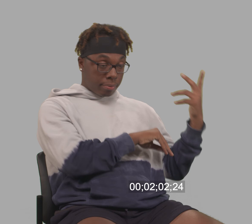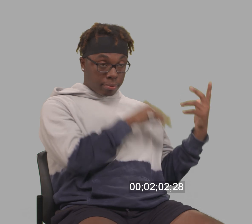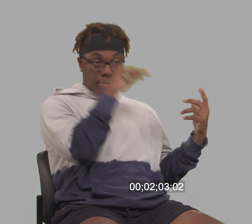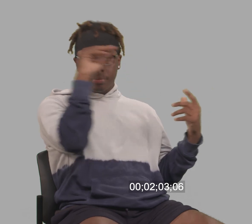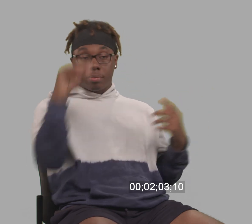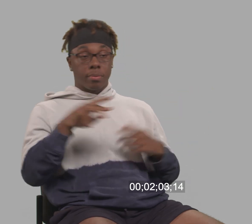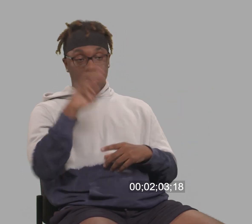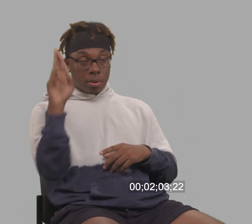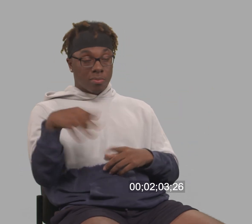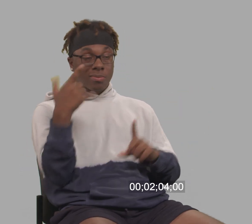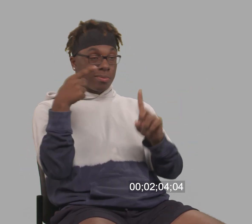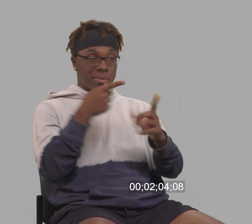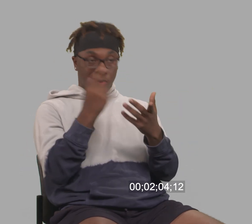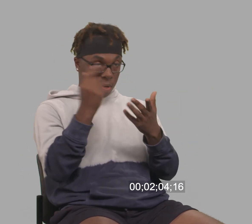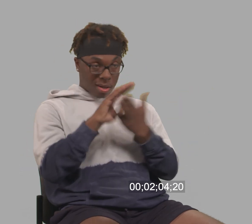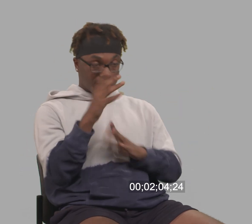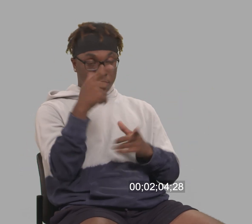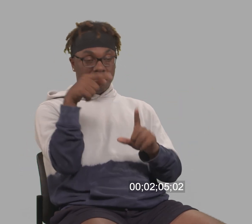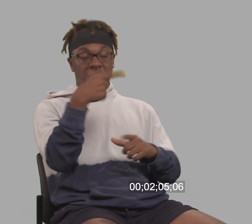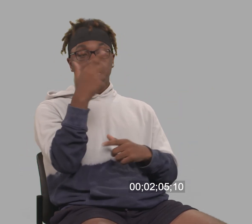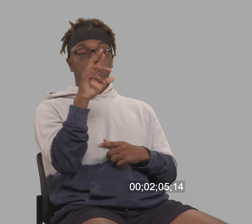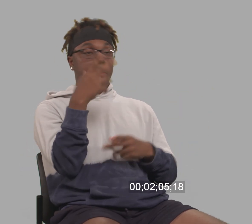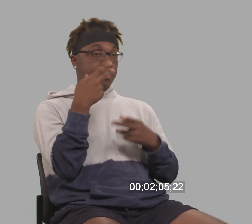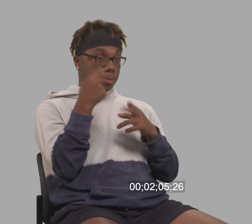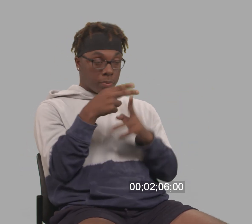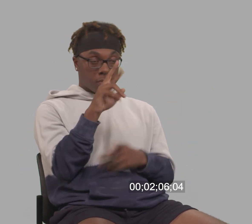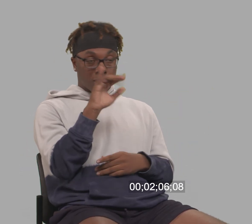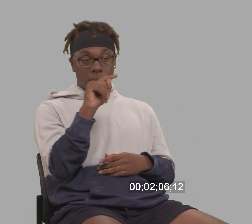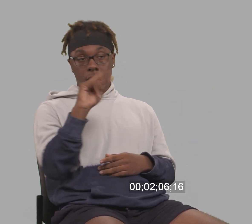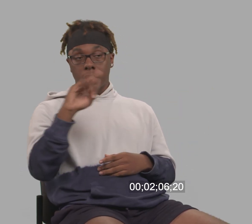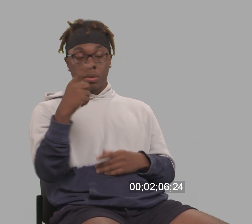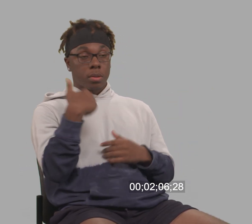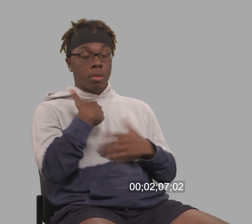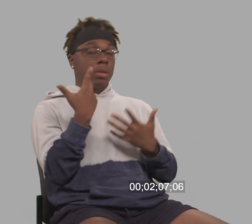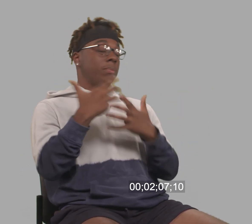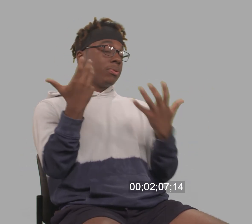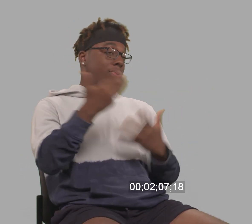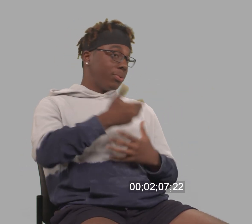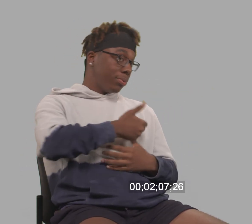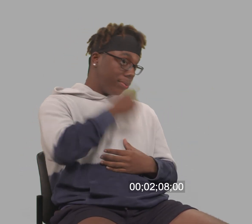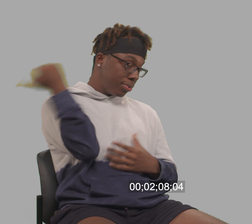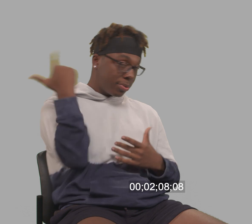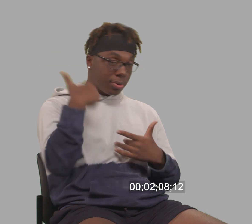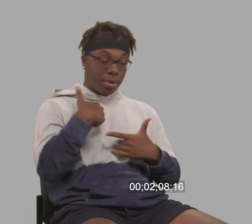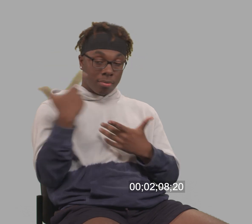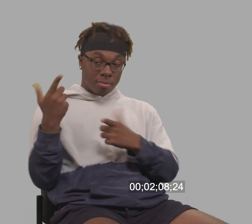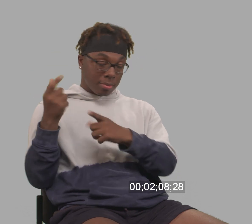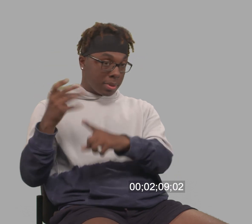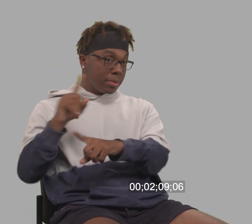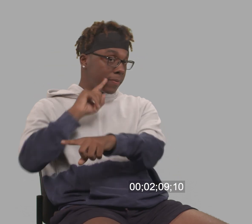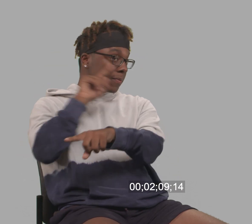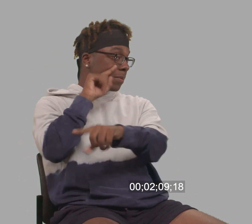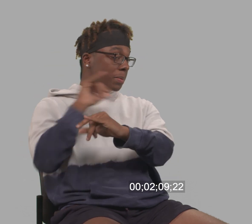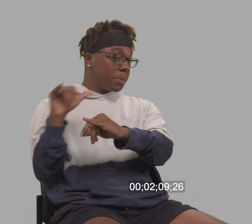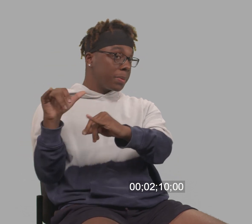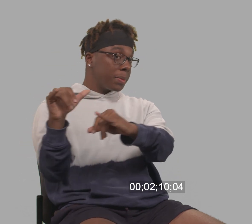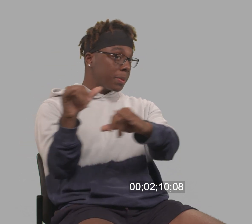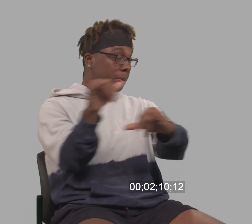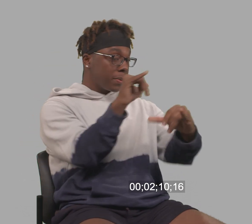to sign language. I ended up moving to Rochester for college. I came to RAT, which was so much better of a fit for me because there were